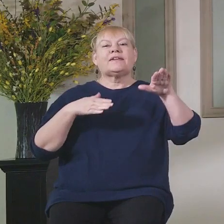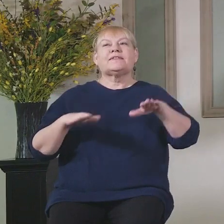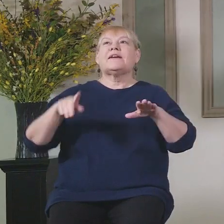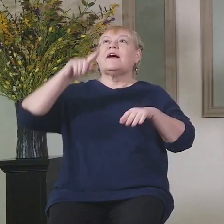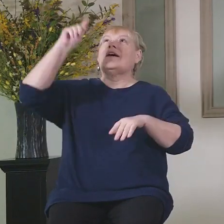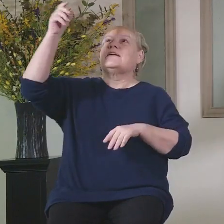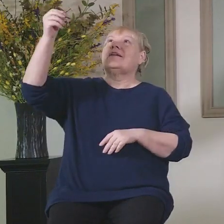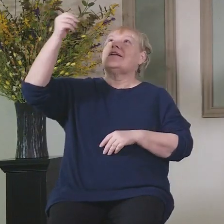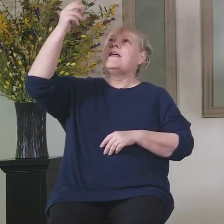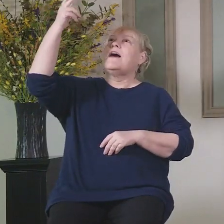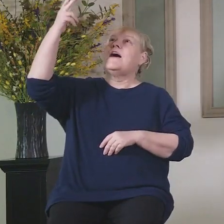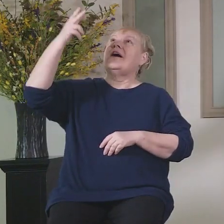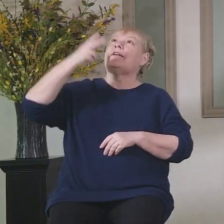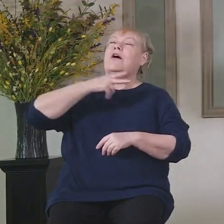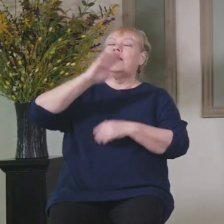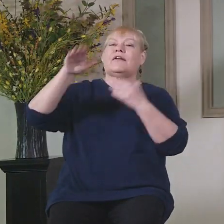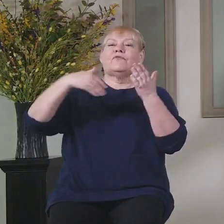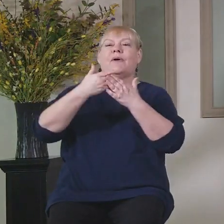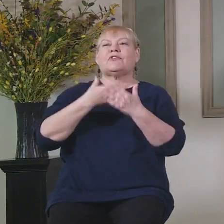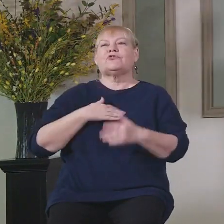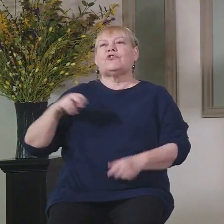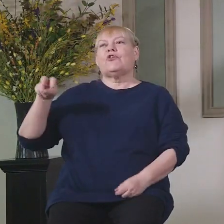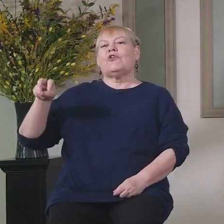Walking in sunlight.